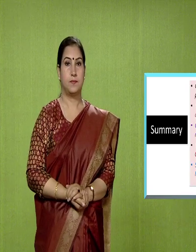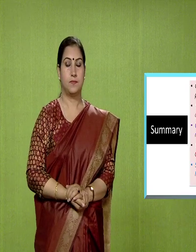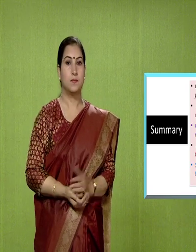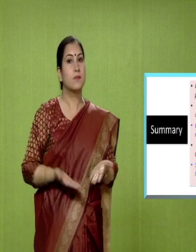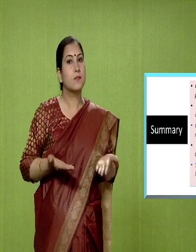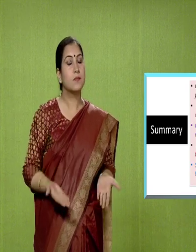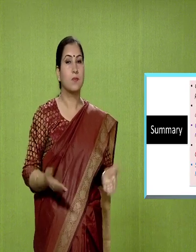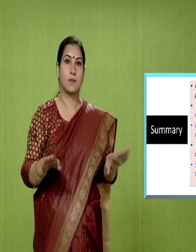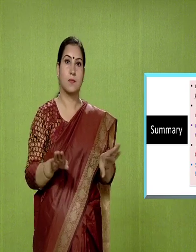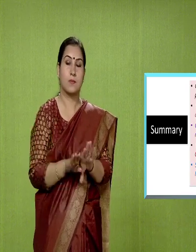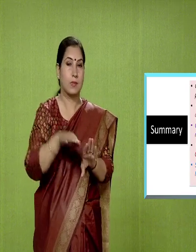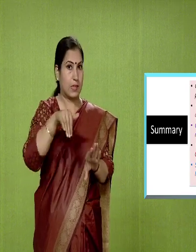That is all for today.